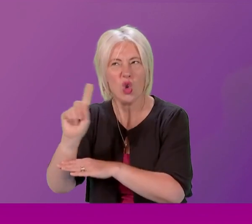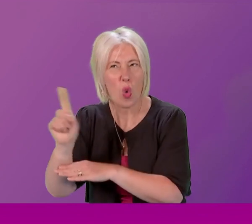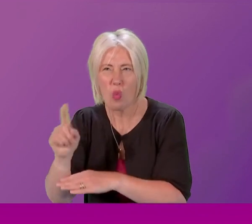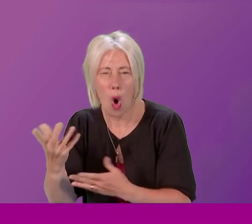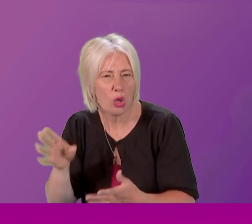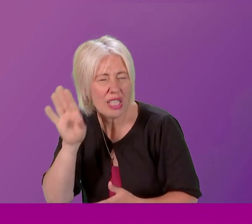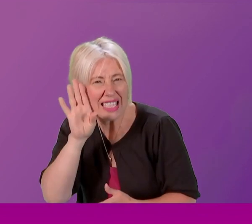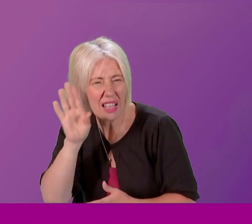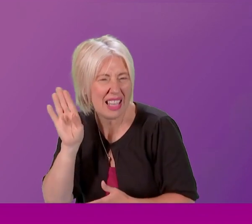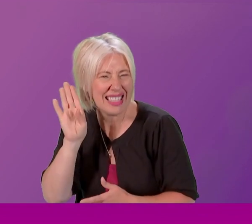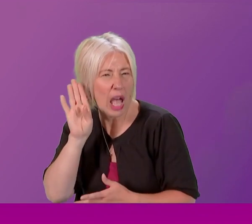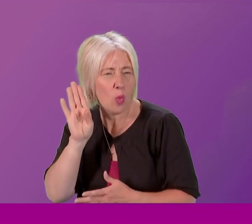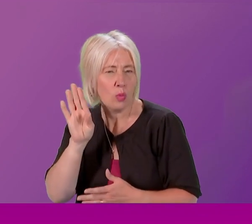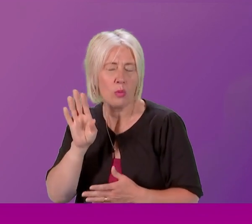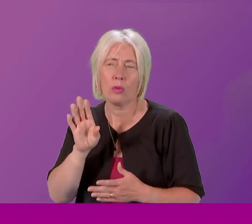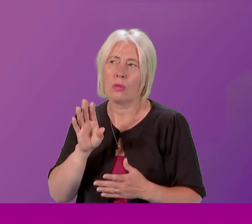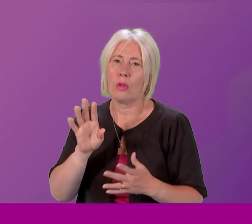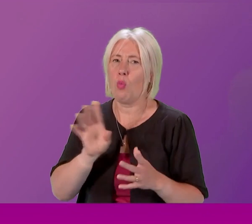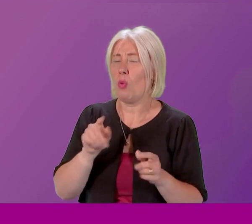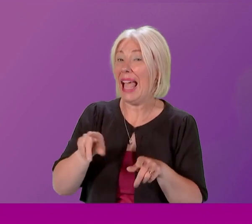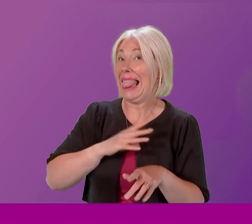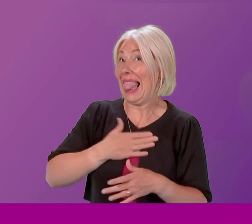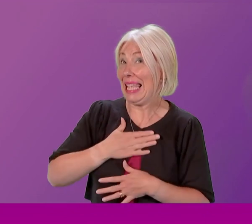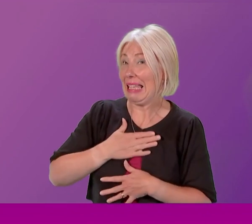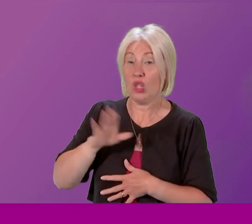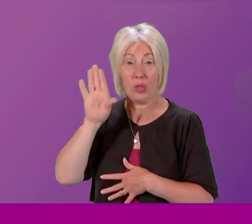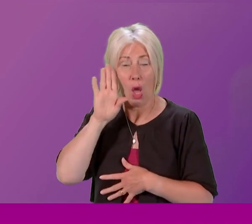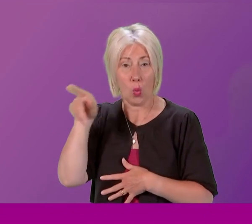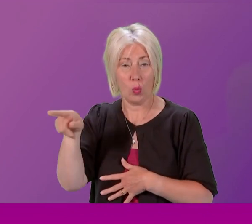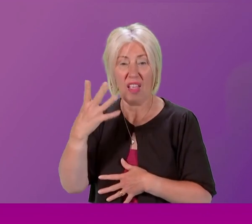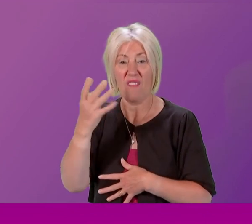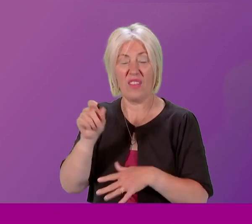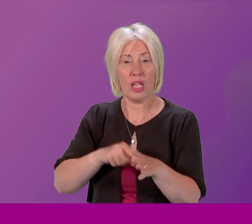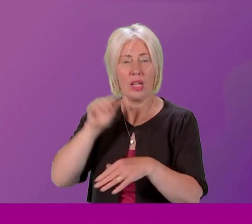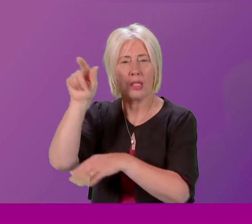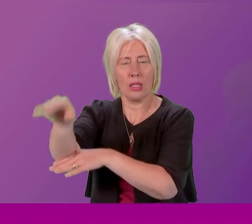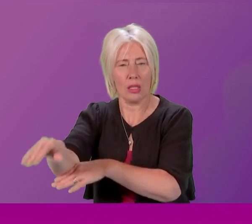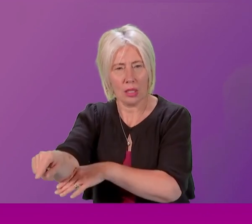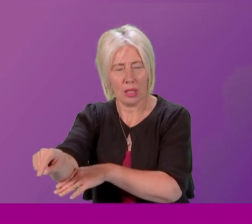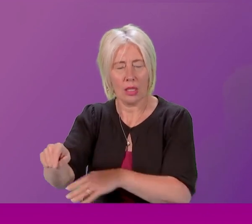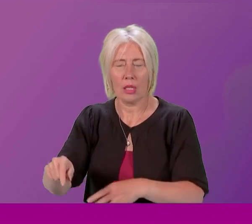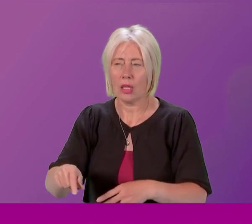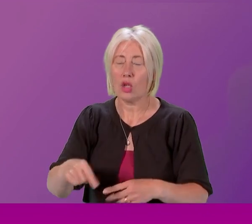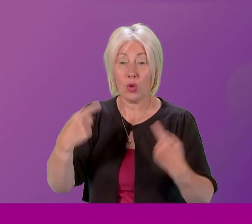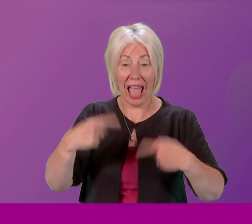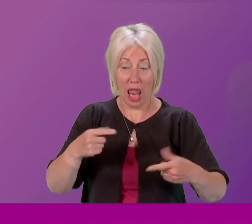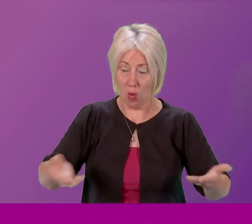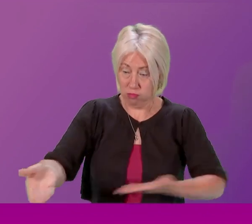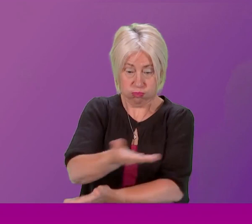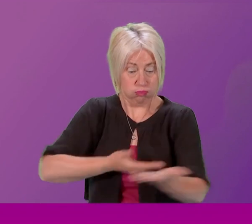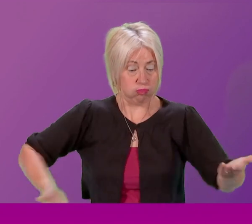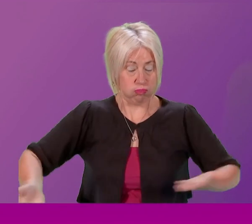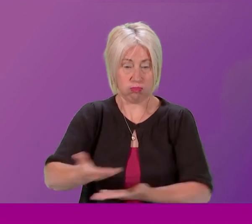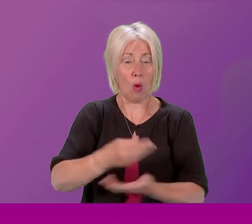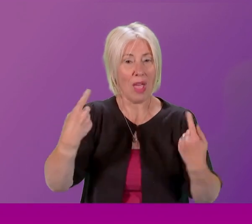of my community to be in 50 years' time? So it's really, you know, allowing them to have those conversations. It's so important.